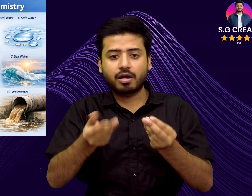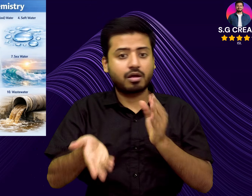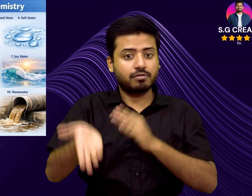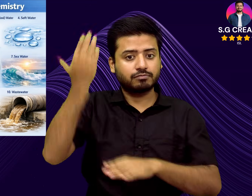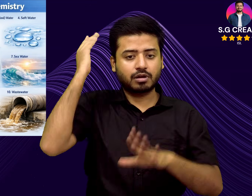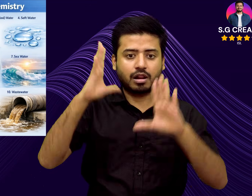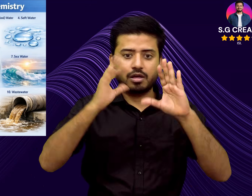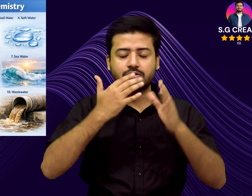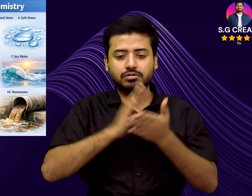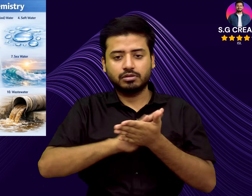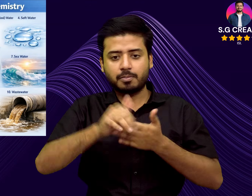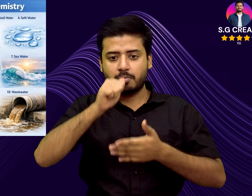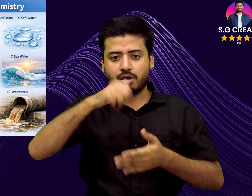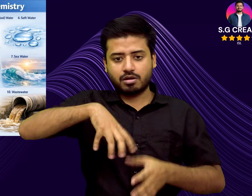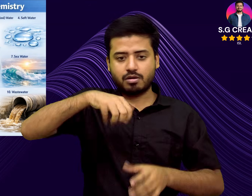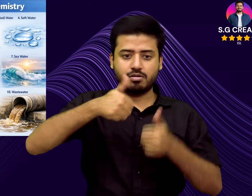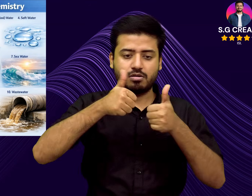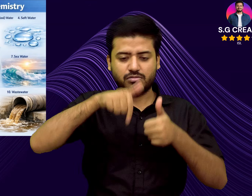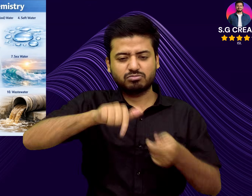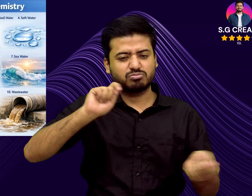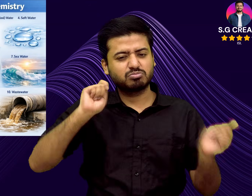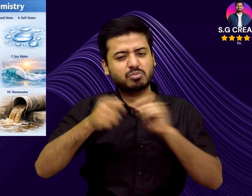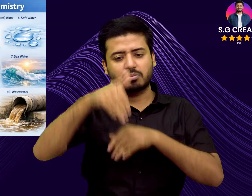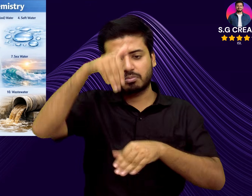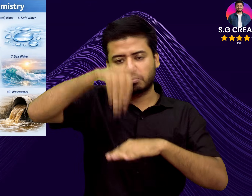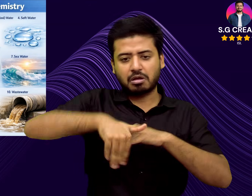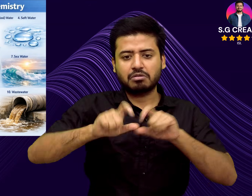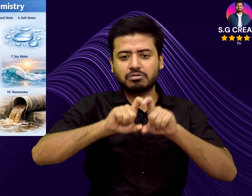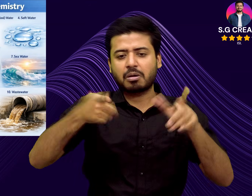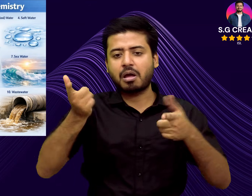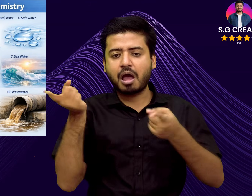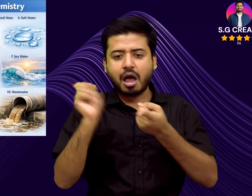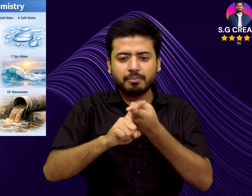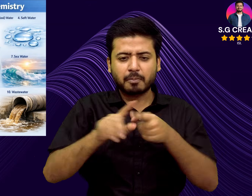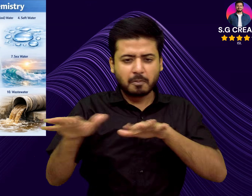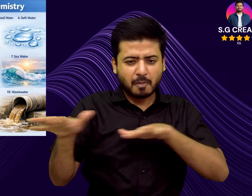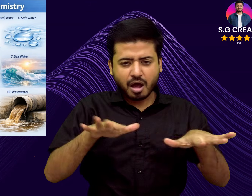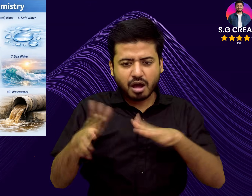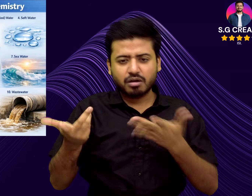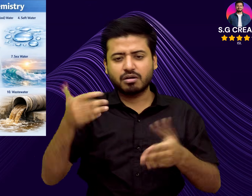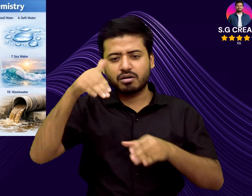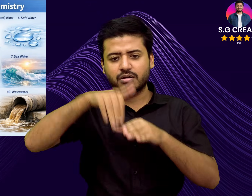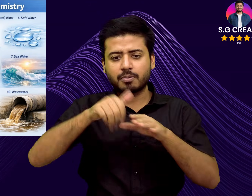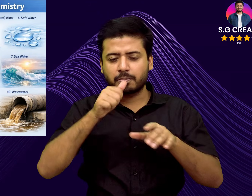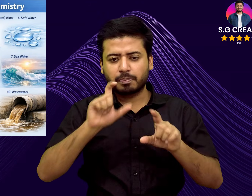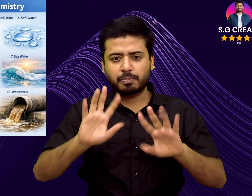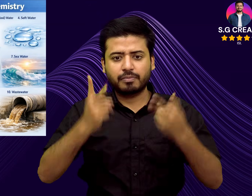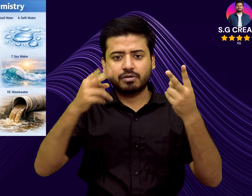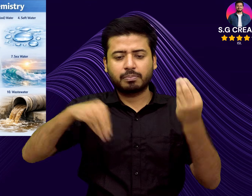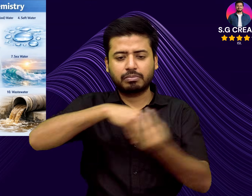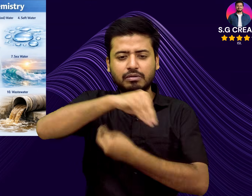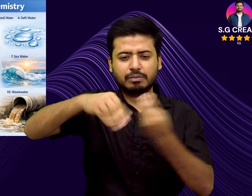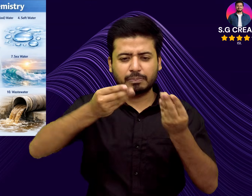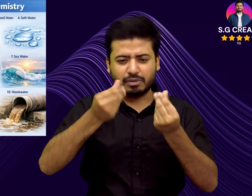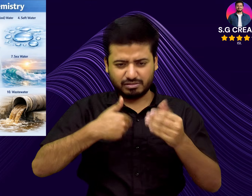you are sourcing water from a potentially contaminated stream or well, you must boil the filtered water before drinking. AI